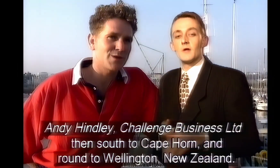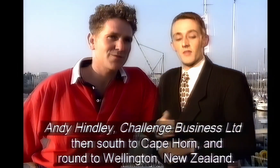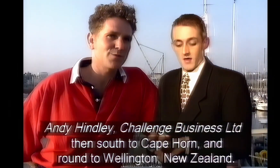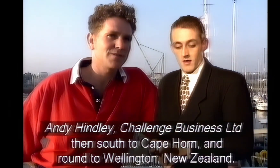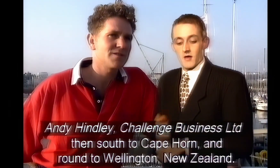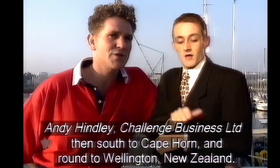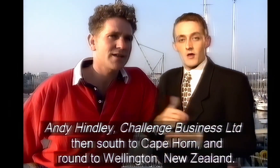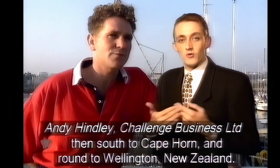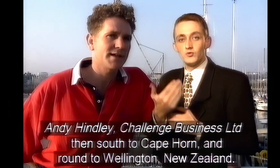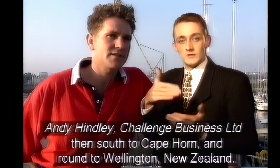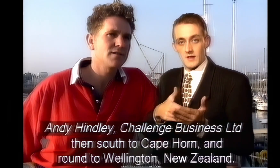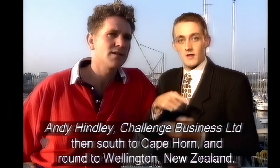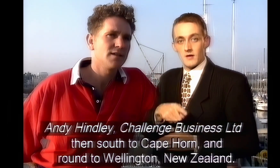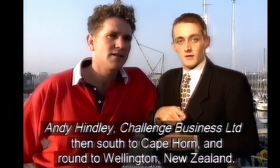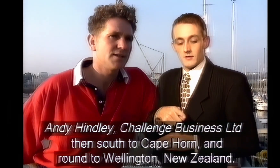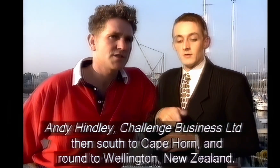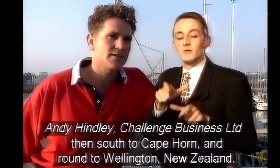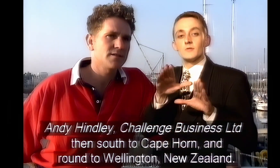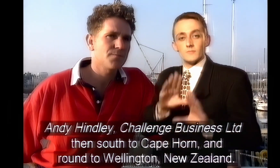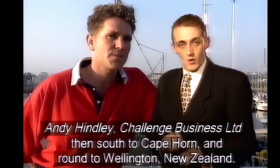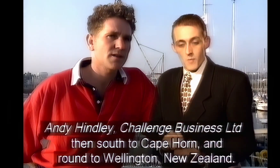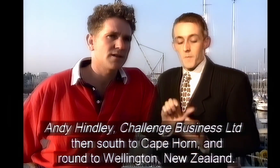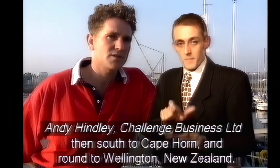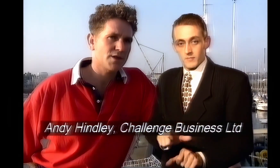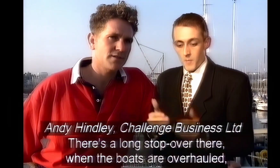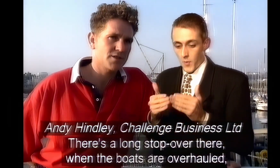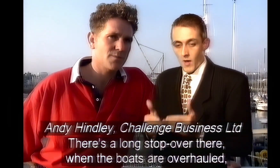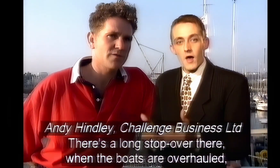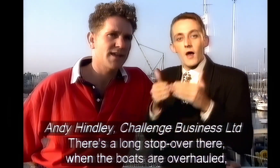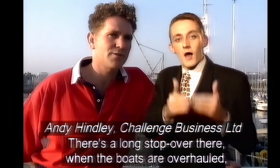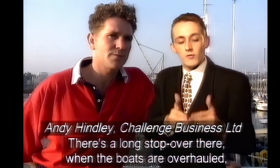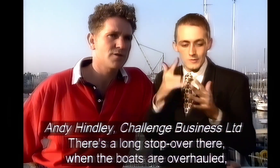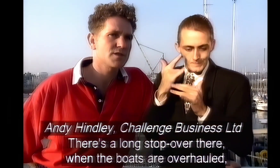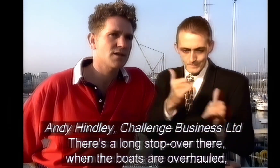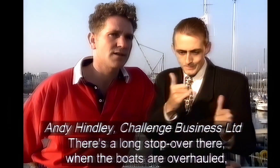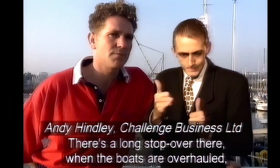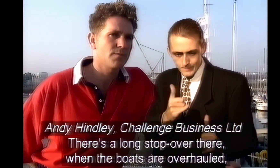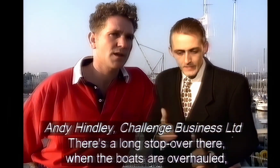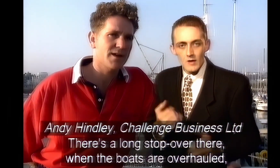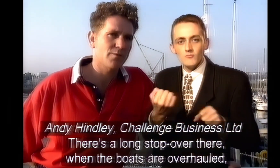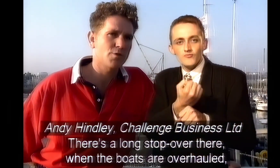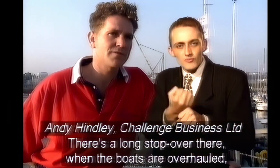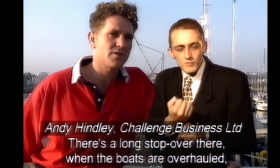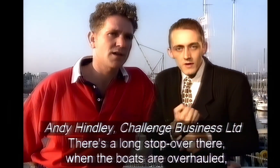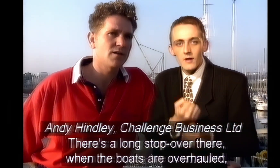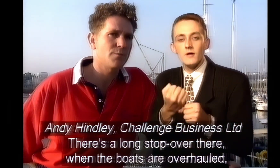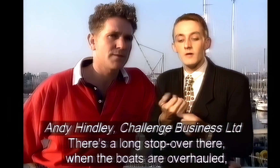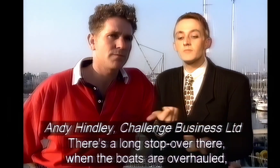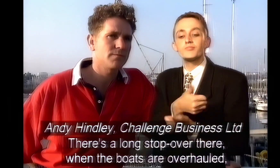bottom of the world until you get to Wellington in New Zealand. There's quite a long stop over there where the boats come out of the water for a big